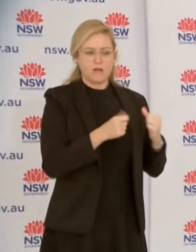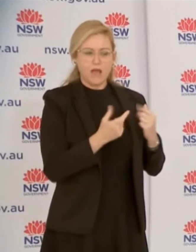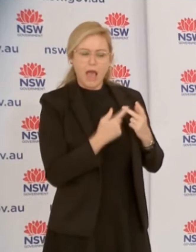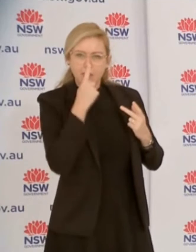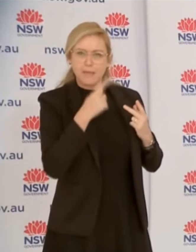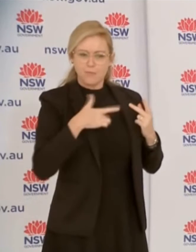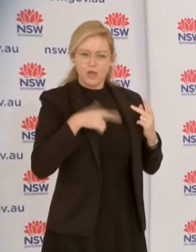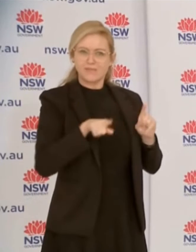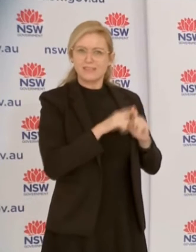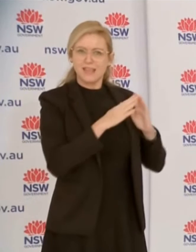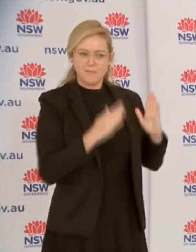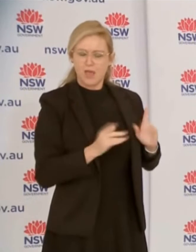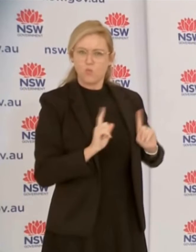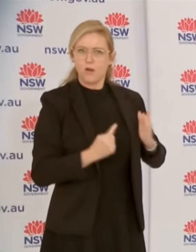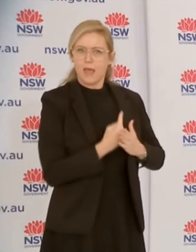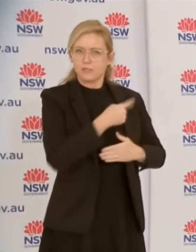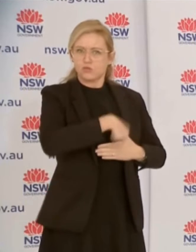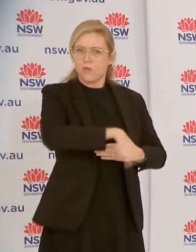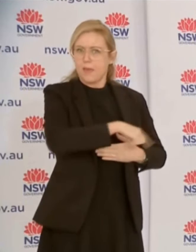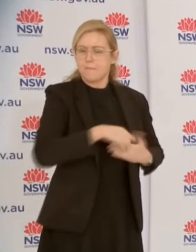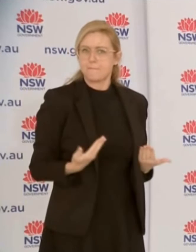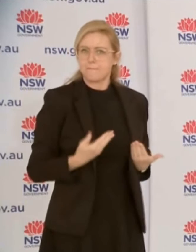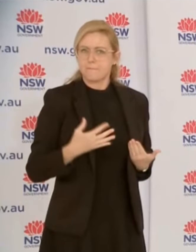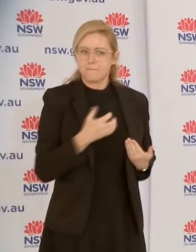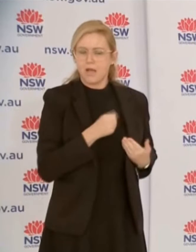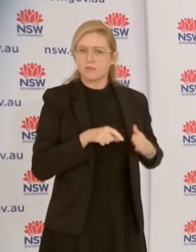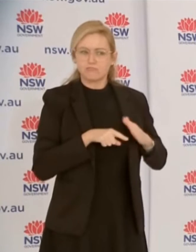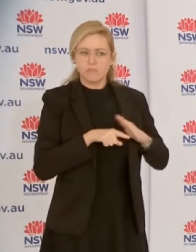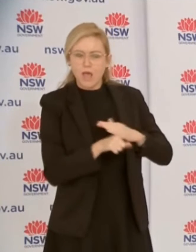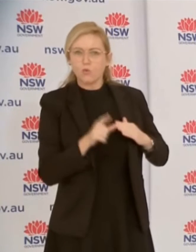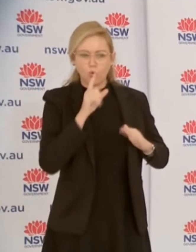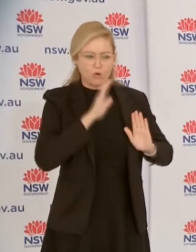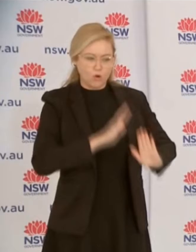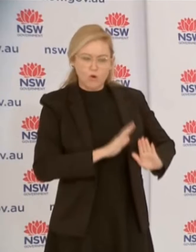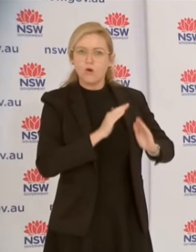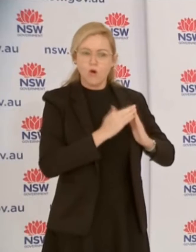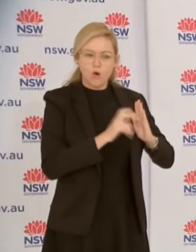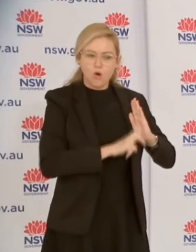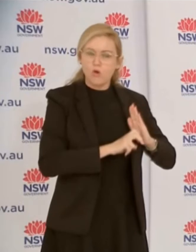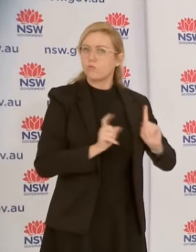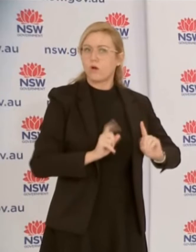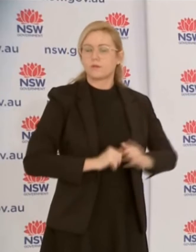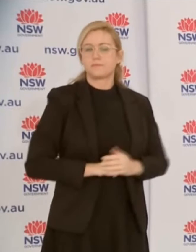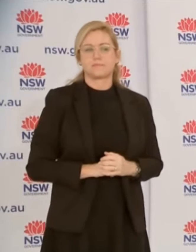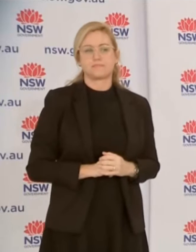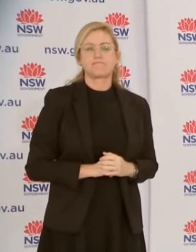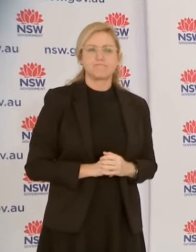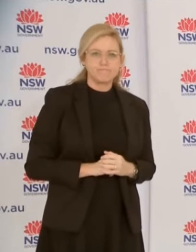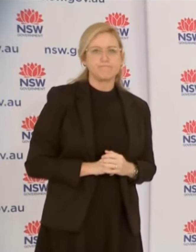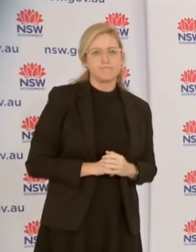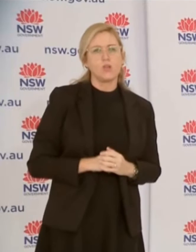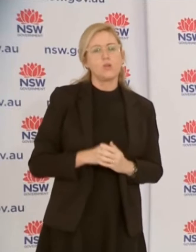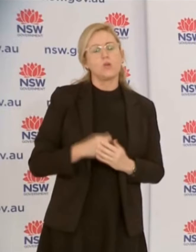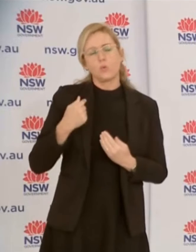clinical teams have had to scale given the high case numbers, and so the systems have been refined and put in